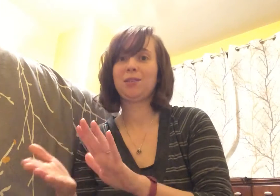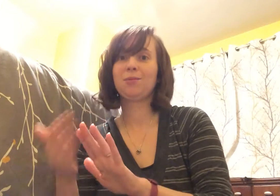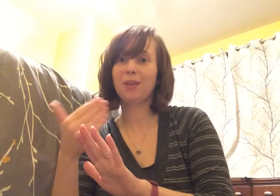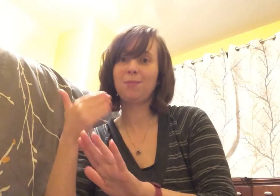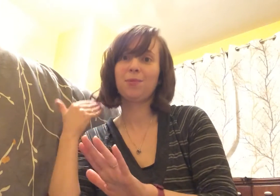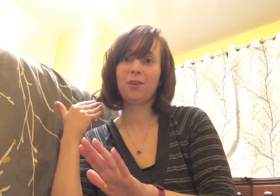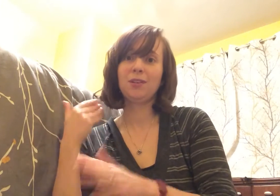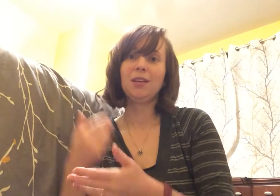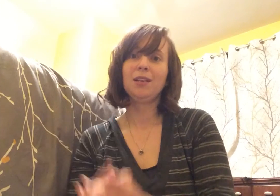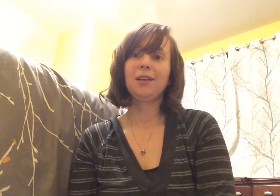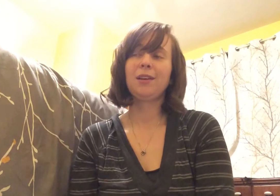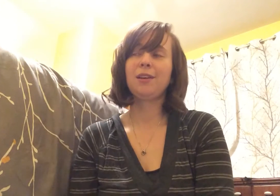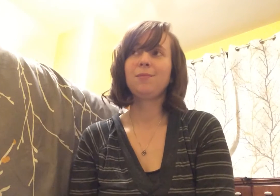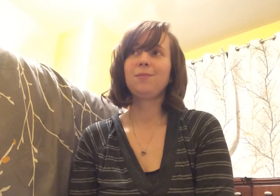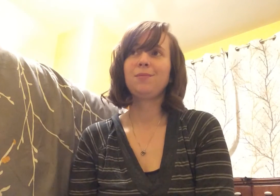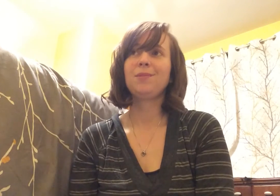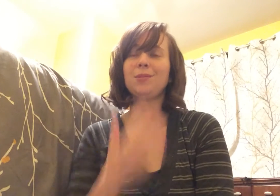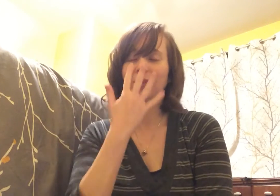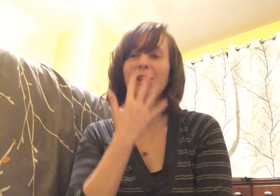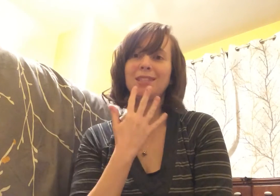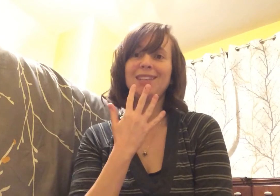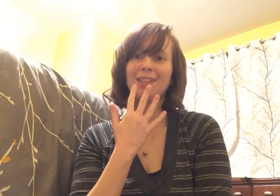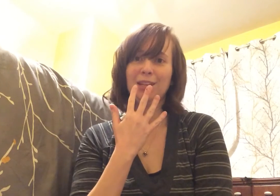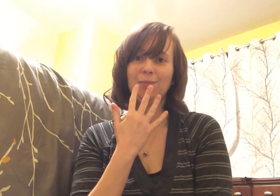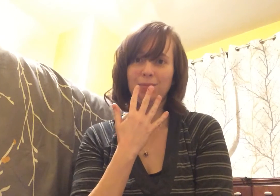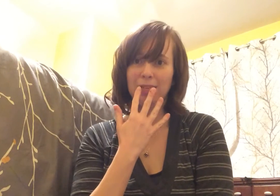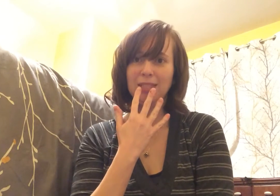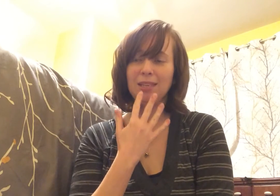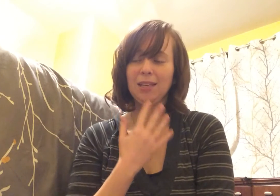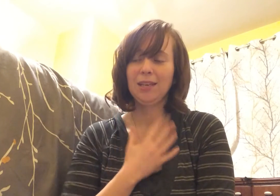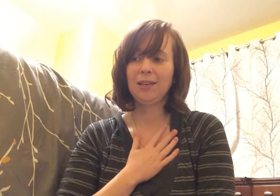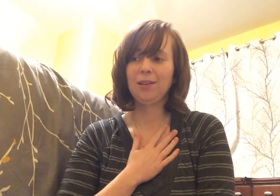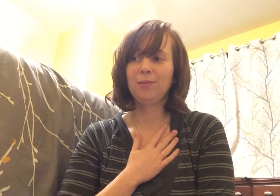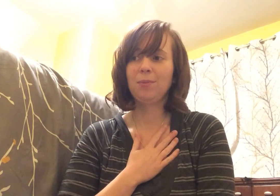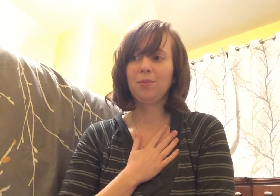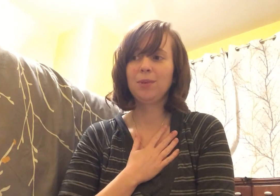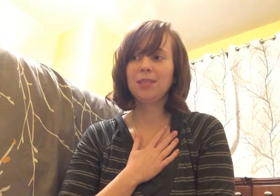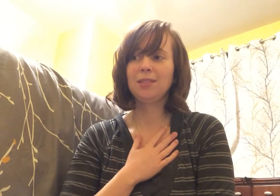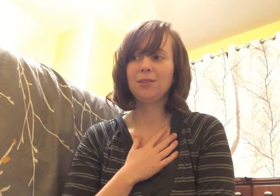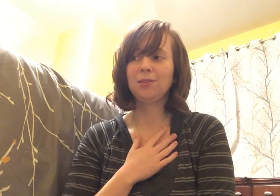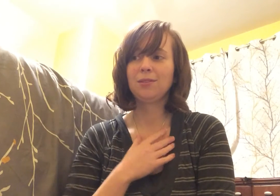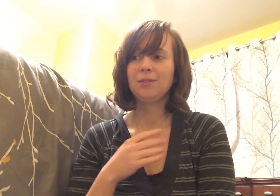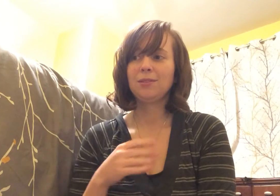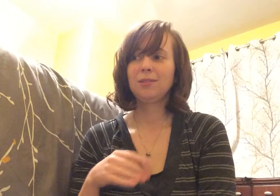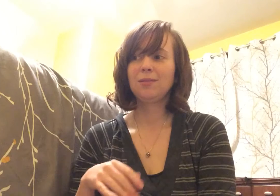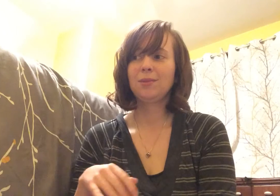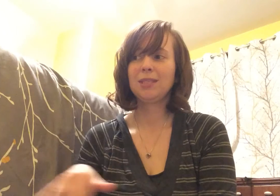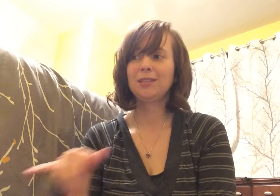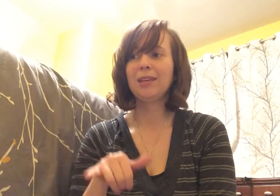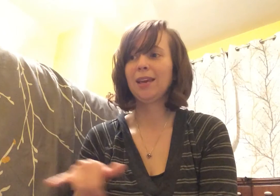away before. It was a very sad time, yes. But we still